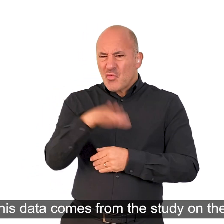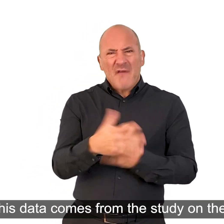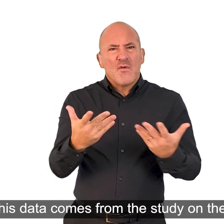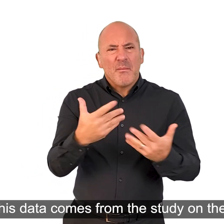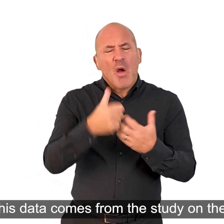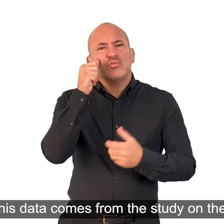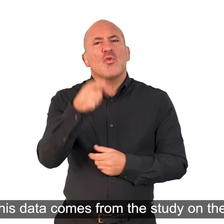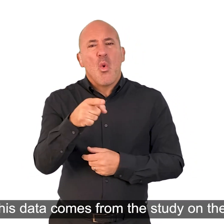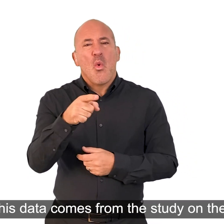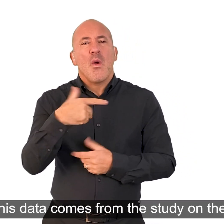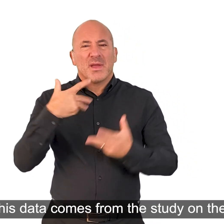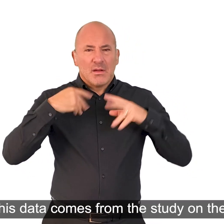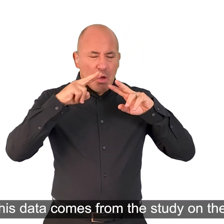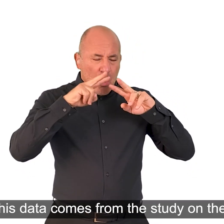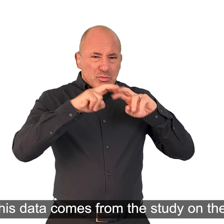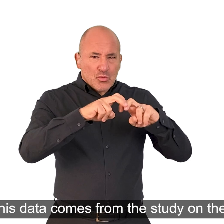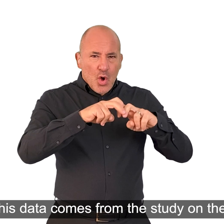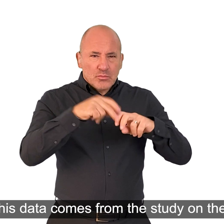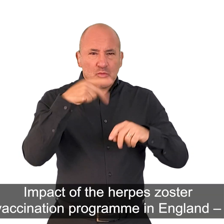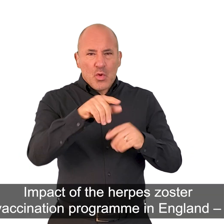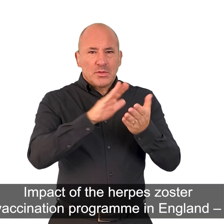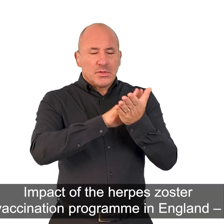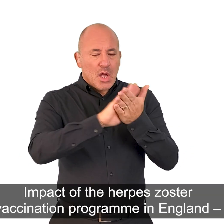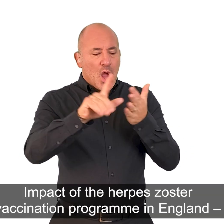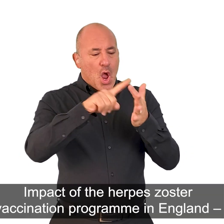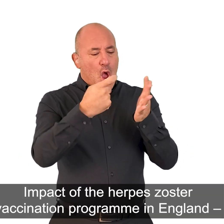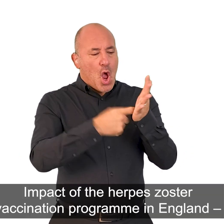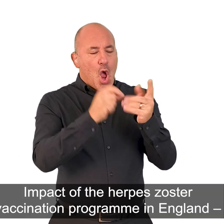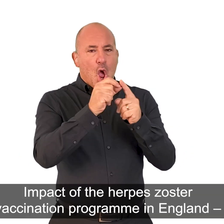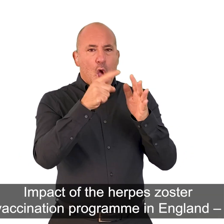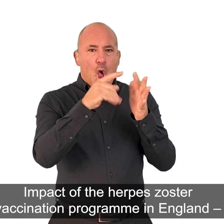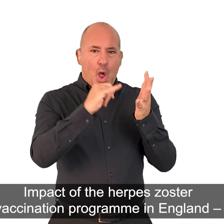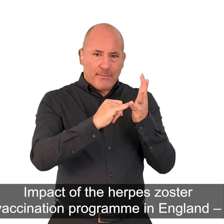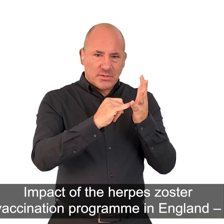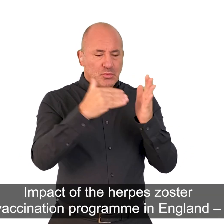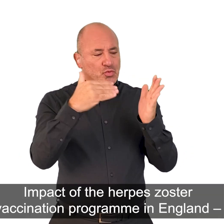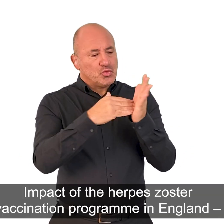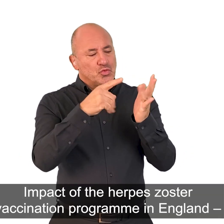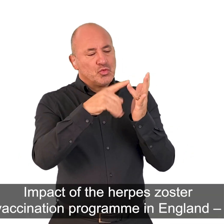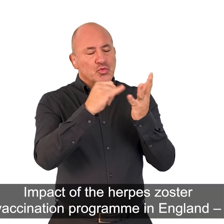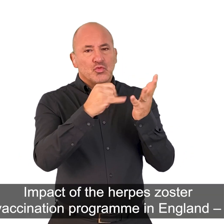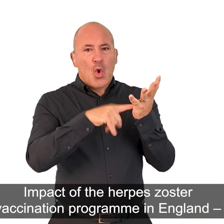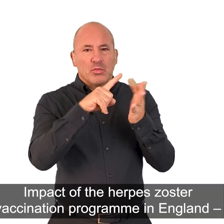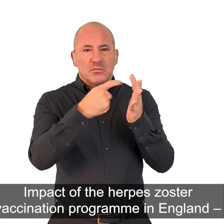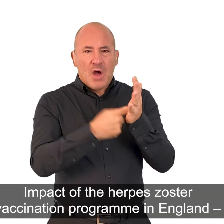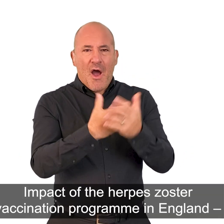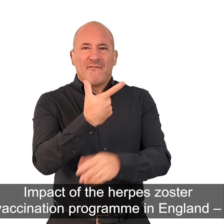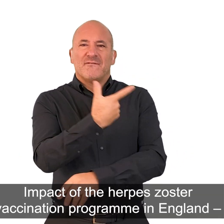protection. This data comes from the study on the impact of the herpes zoster vaccination programme in England,